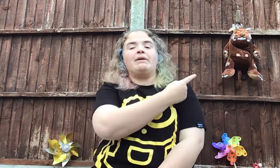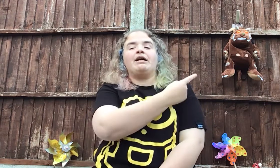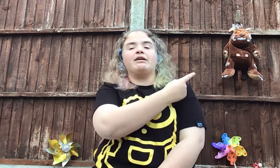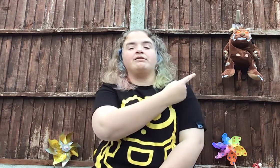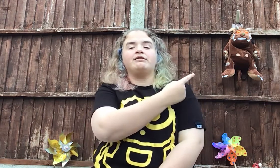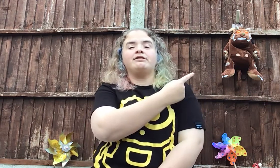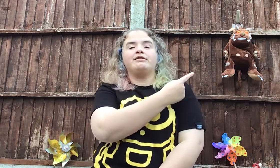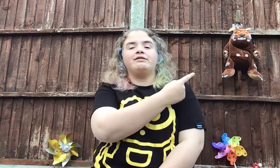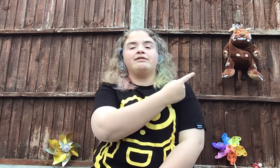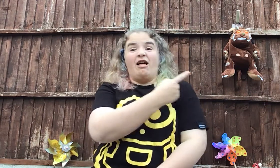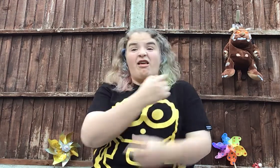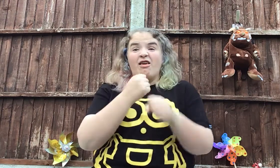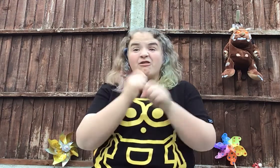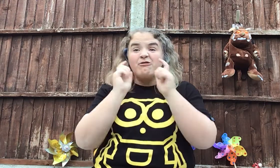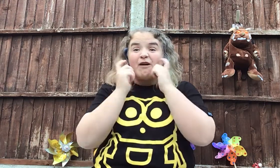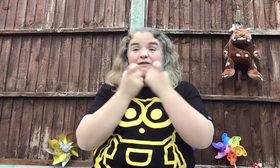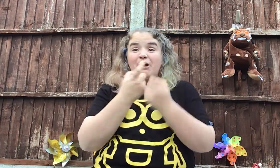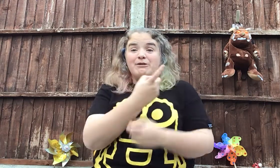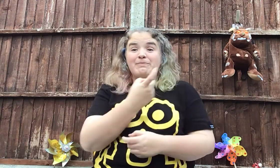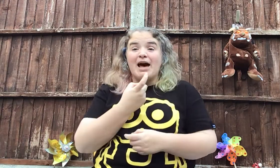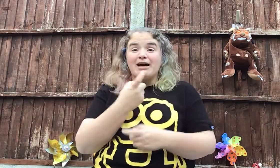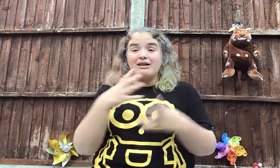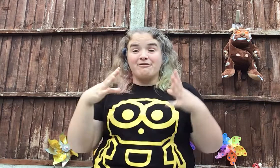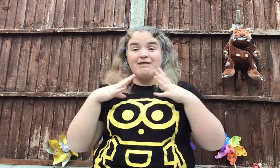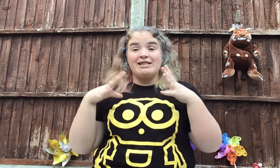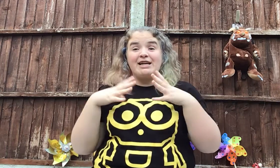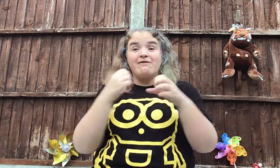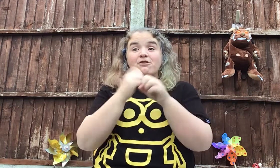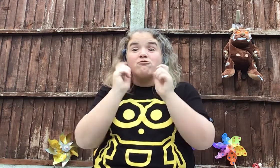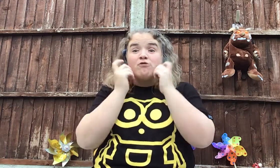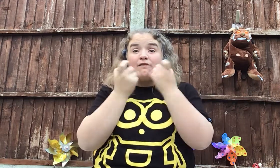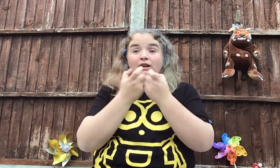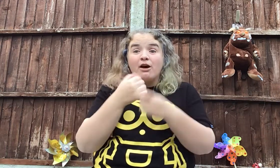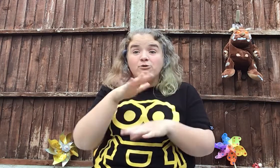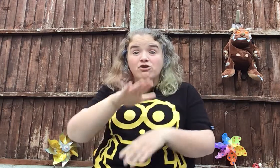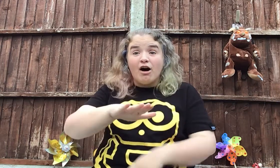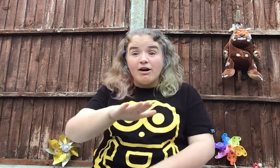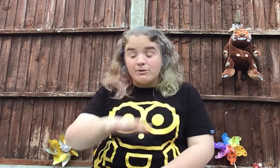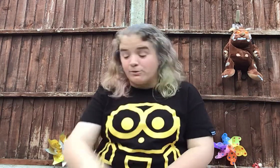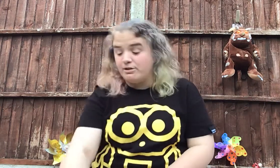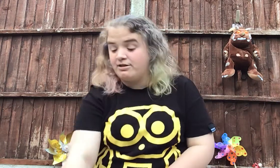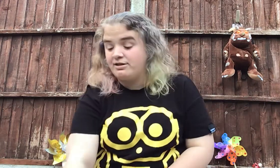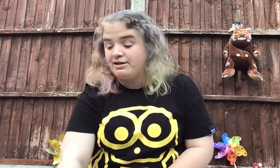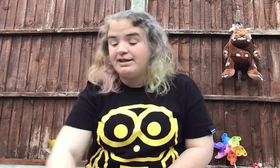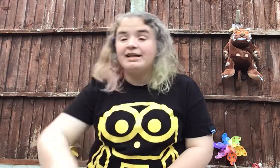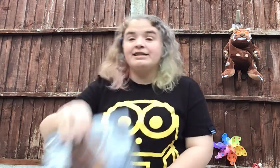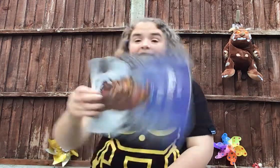here. The Gruffalo's back, ready for the Gruffalo's child. Here.